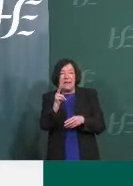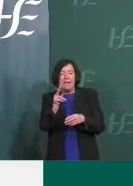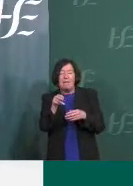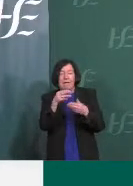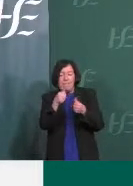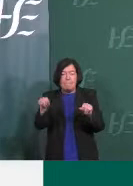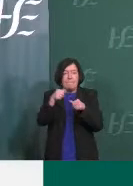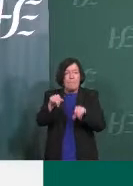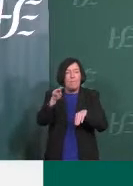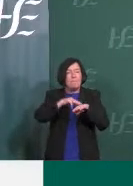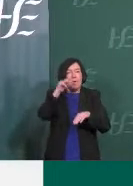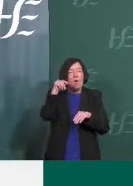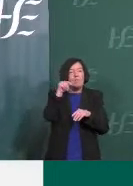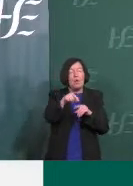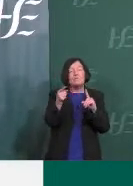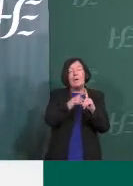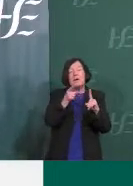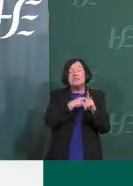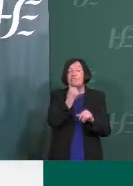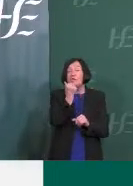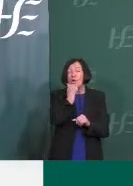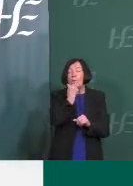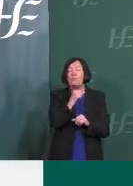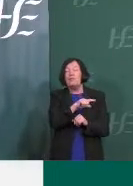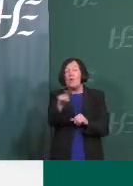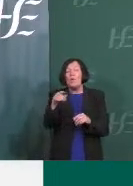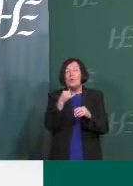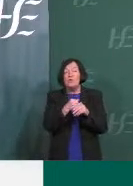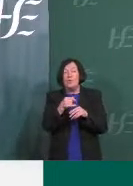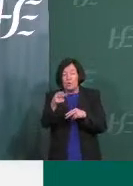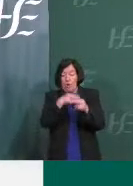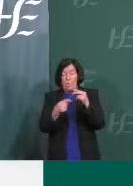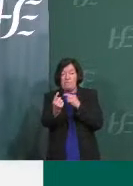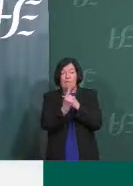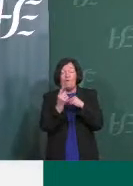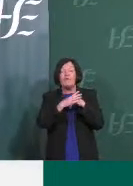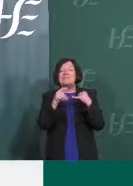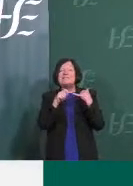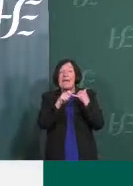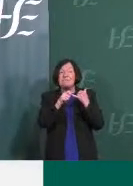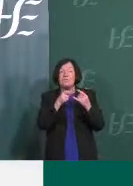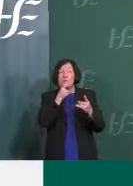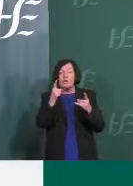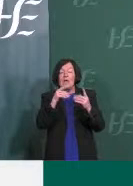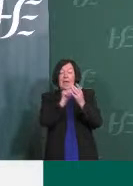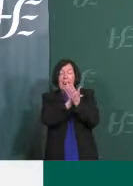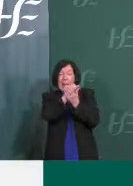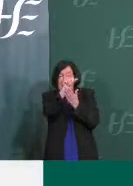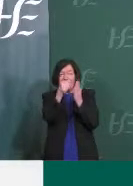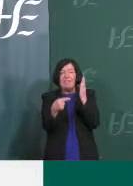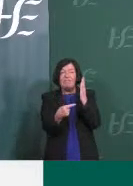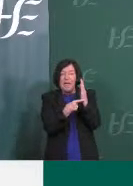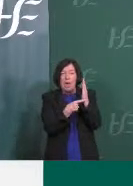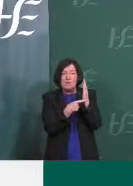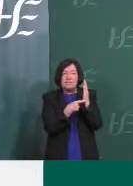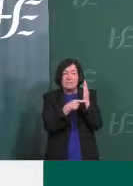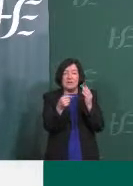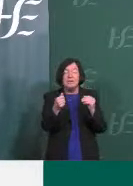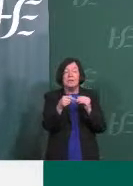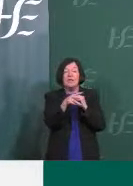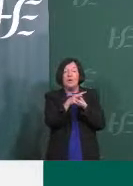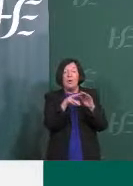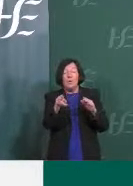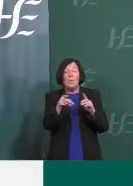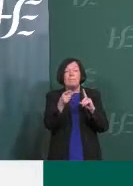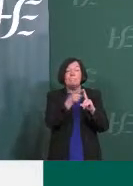in some of the positivity levels and those who are coming forward for testing. So we're doing 11,000 tests per month in the meat plants